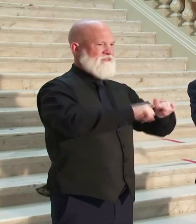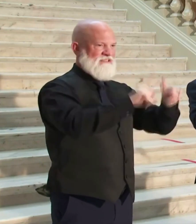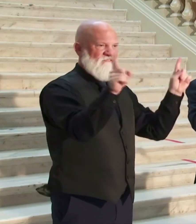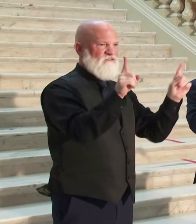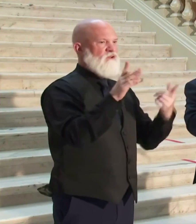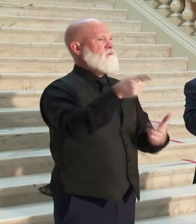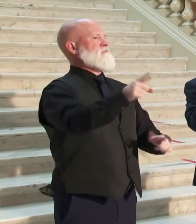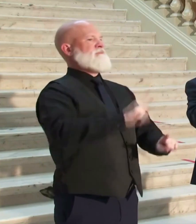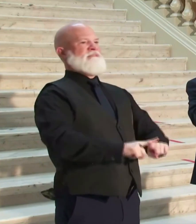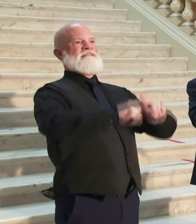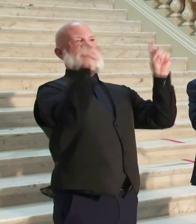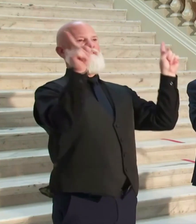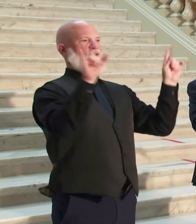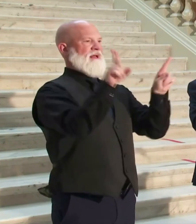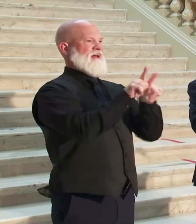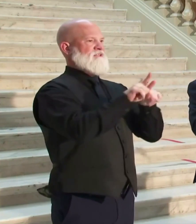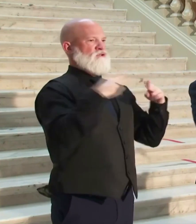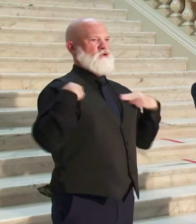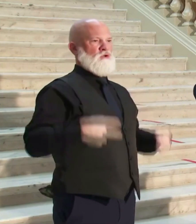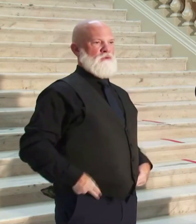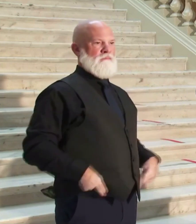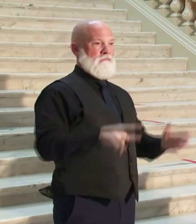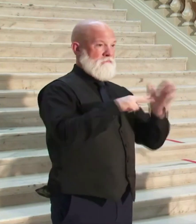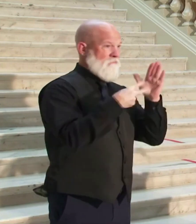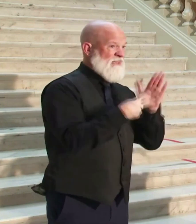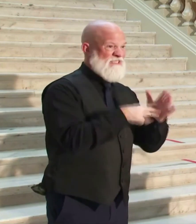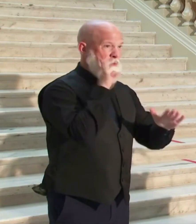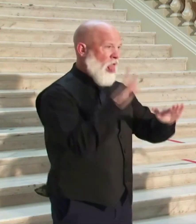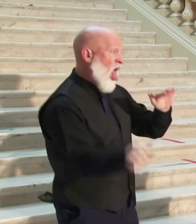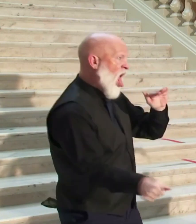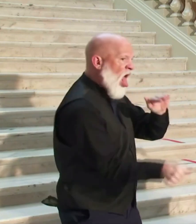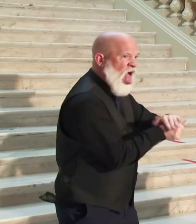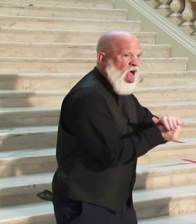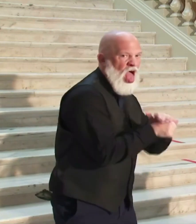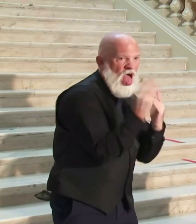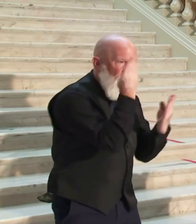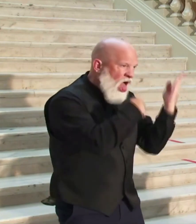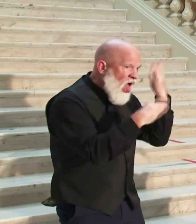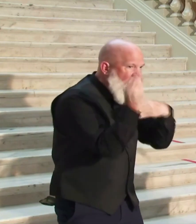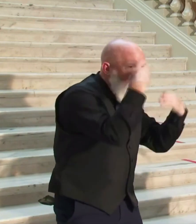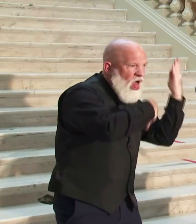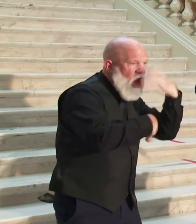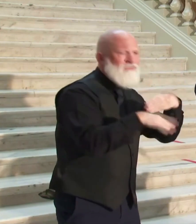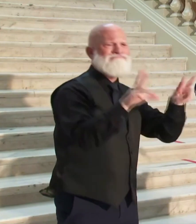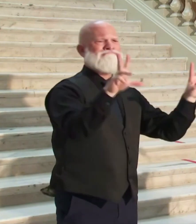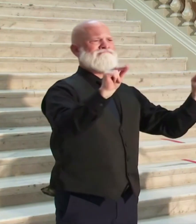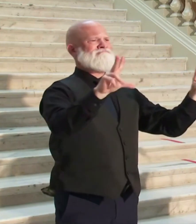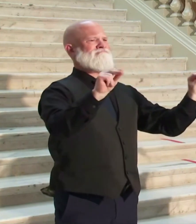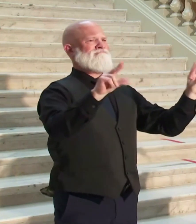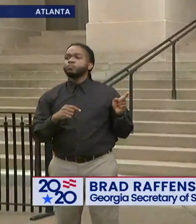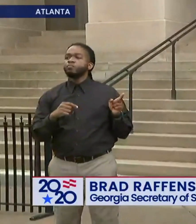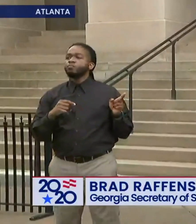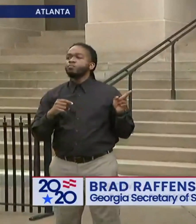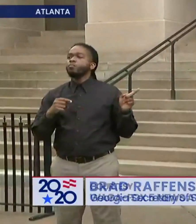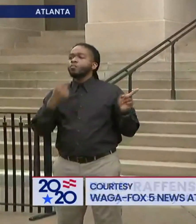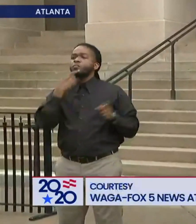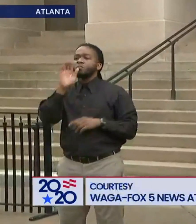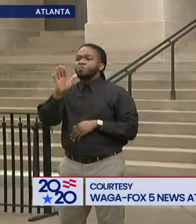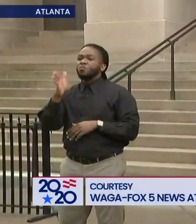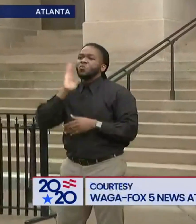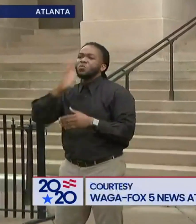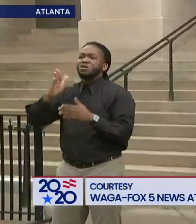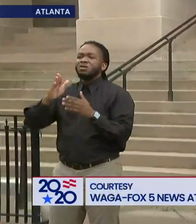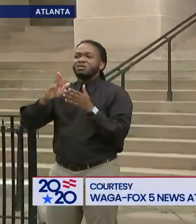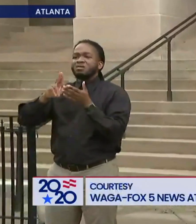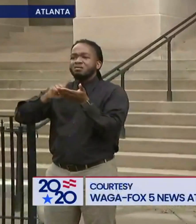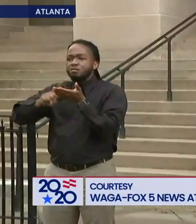And again, it doesn't mean there's skullduggery going on. It means humans are going to be humans. And we all got to know that at the end of the day. Won't a hand recount